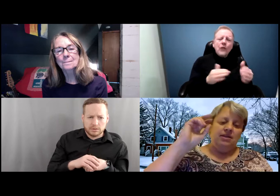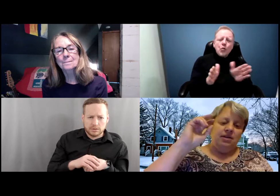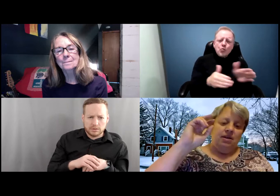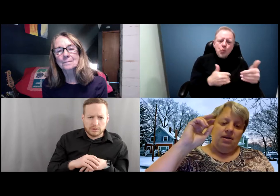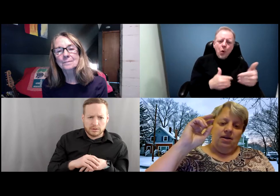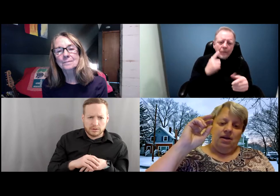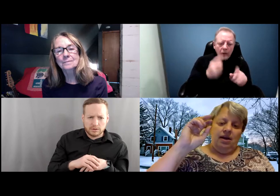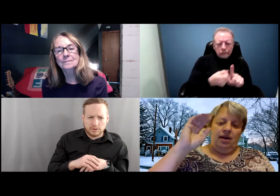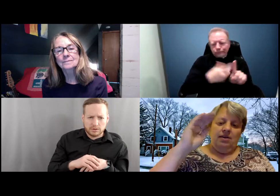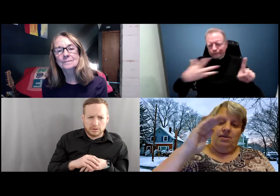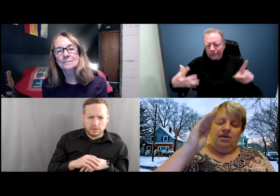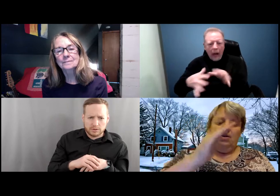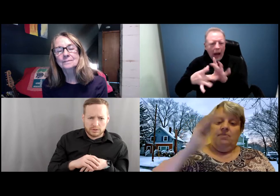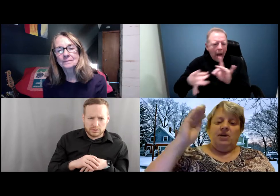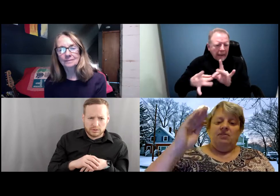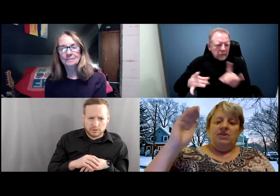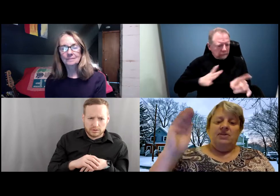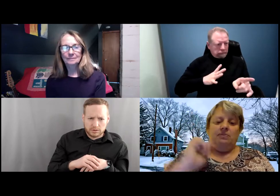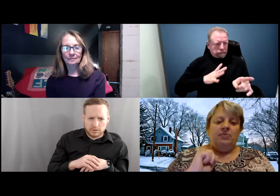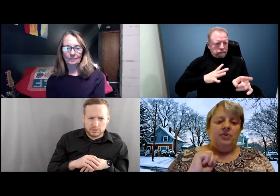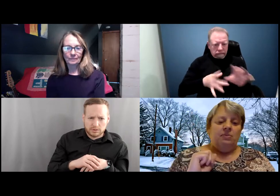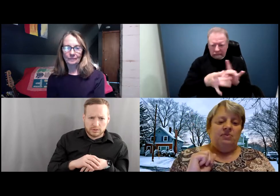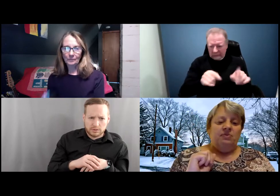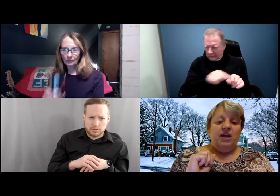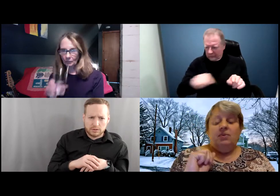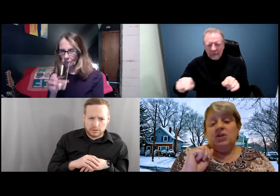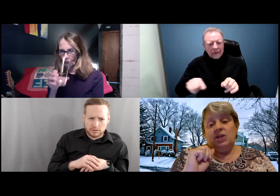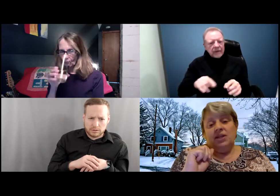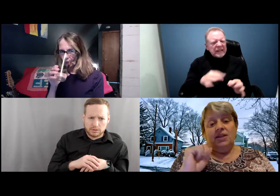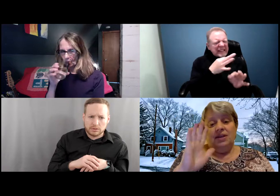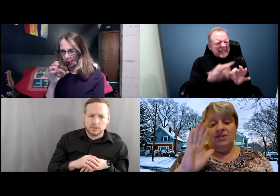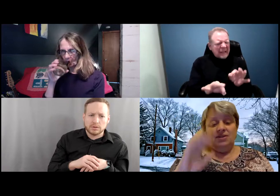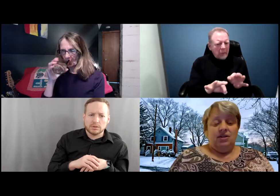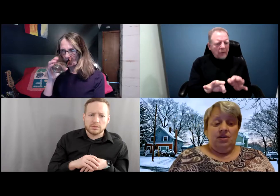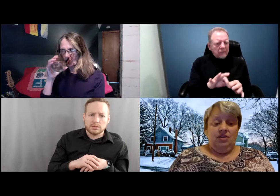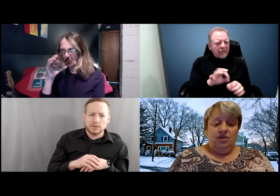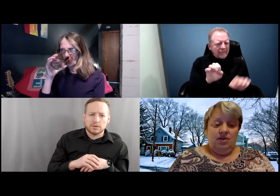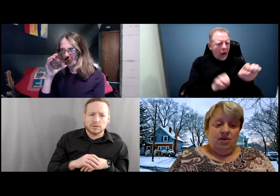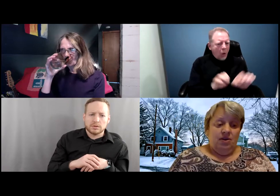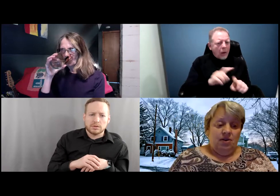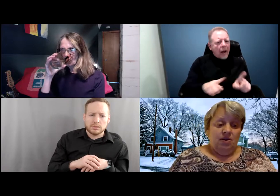comments and kind of a simple form of evaluation, I think that's good.